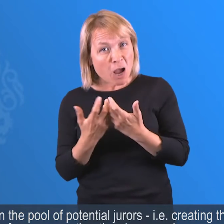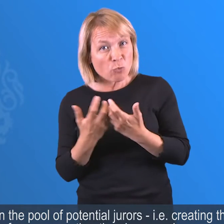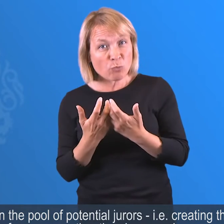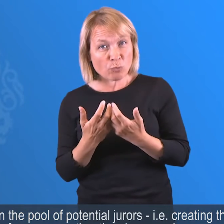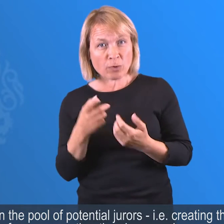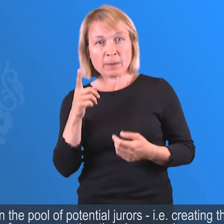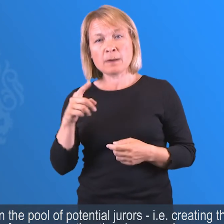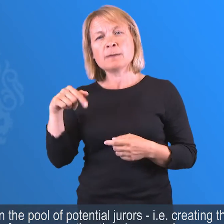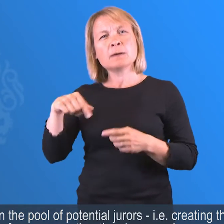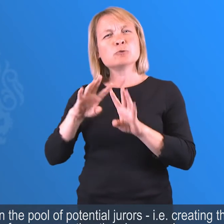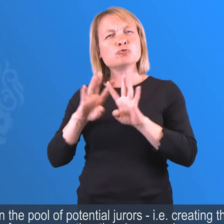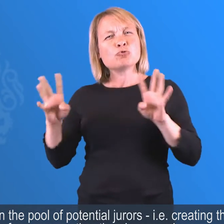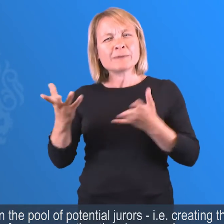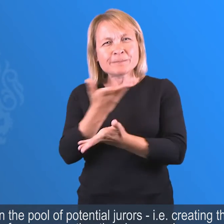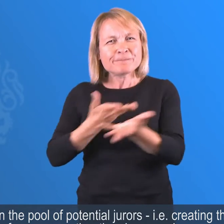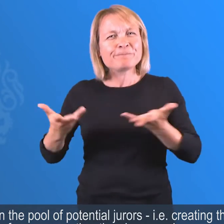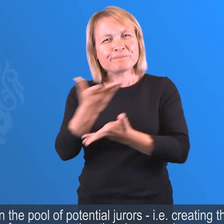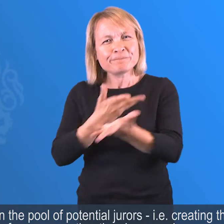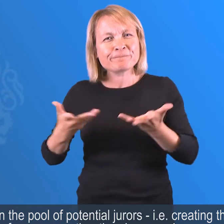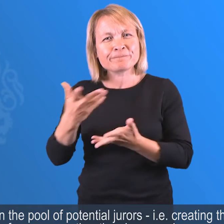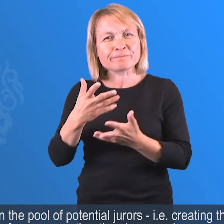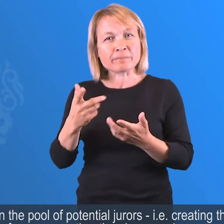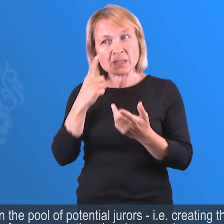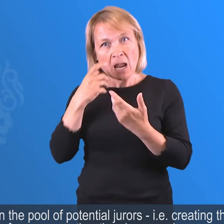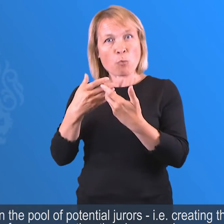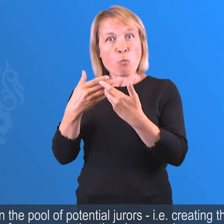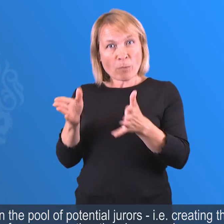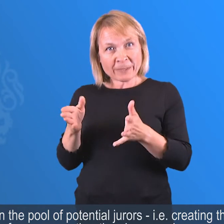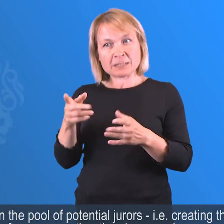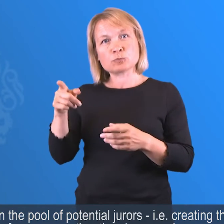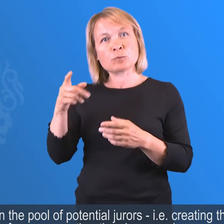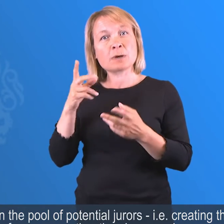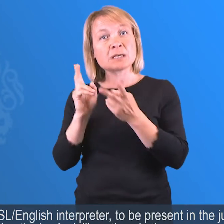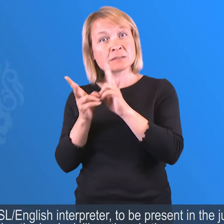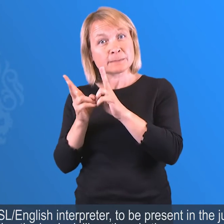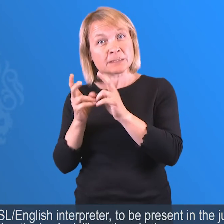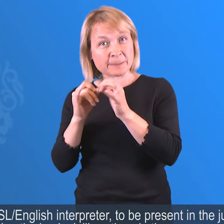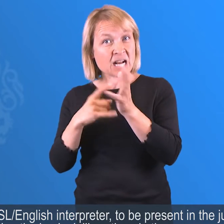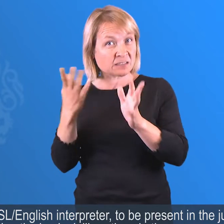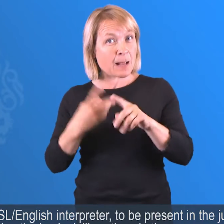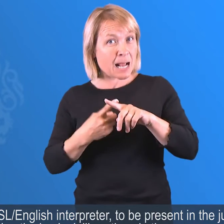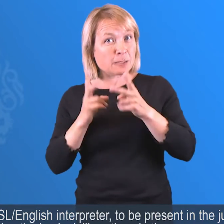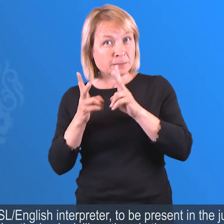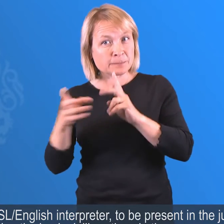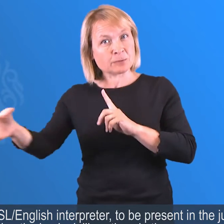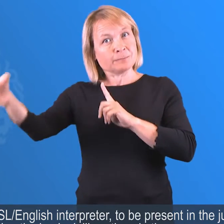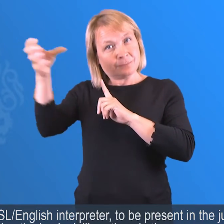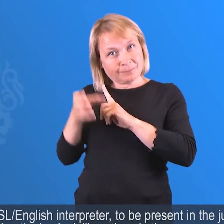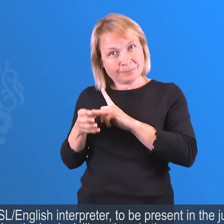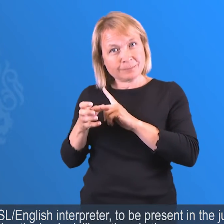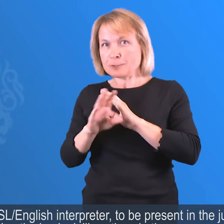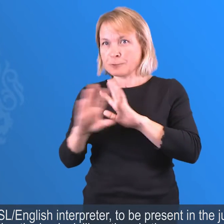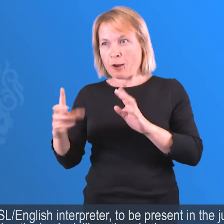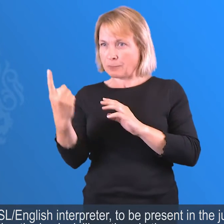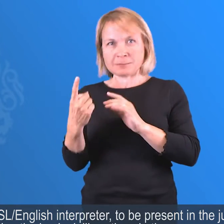potential jurors, i.e., creating the possibility for persons other than jury members, for example,